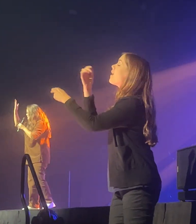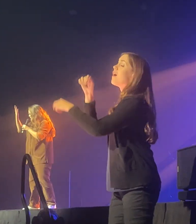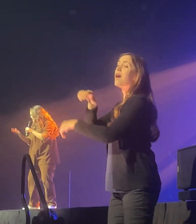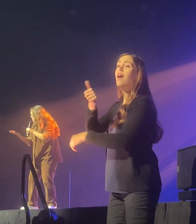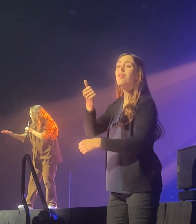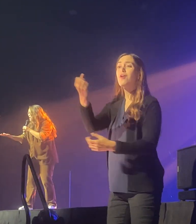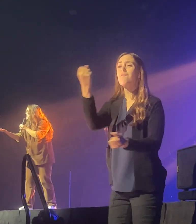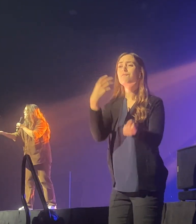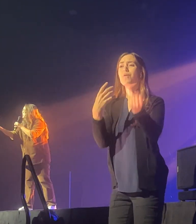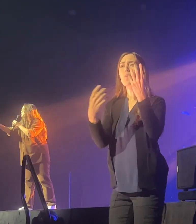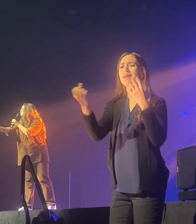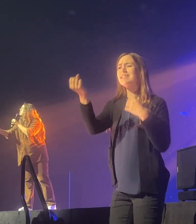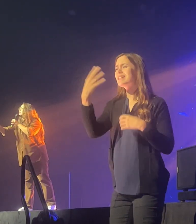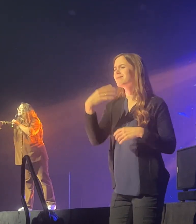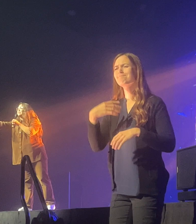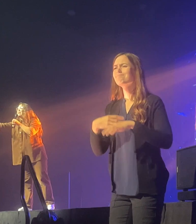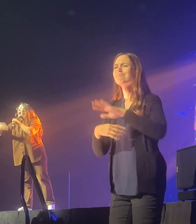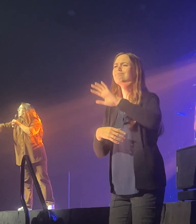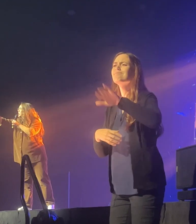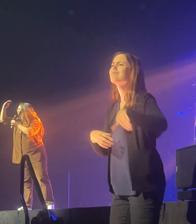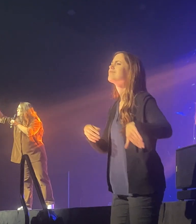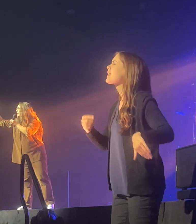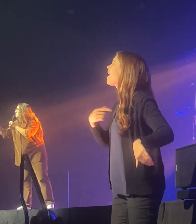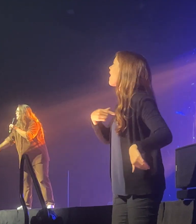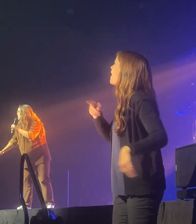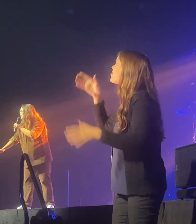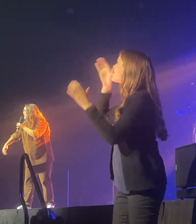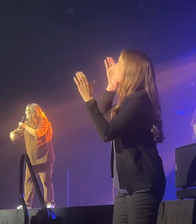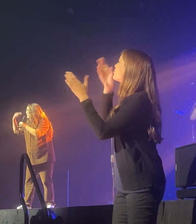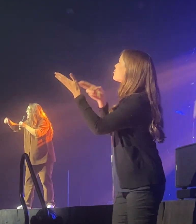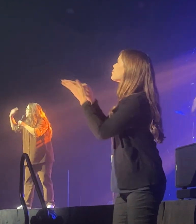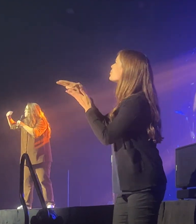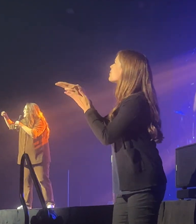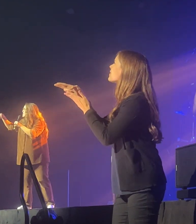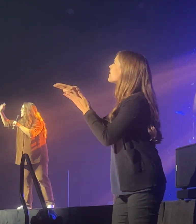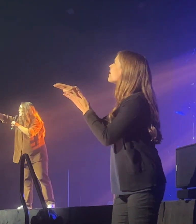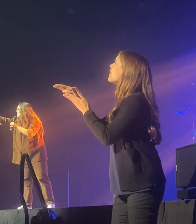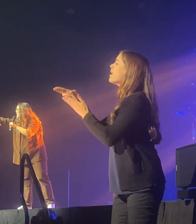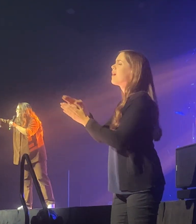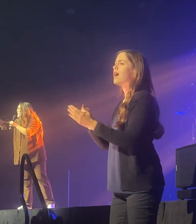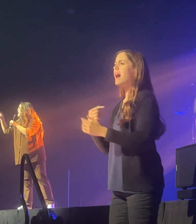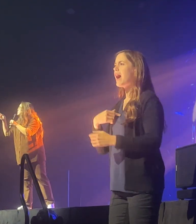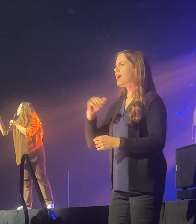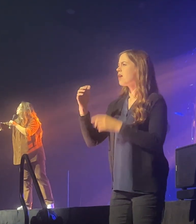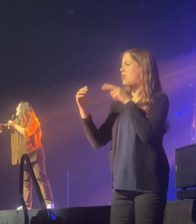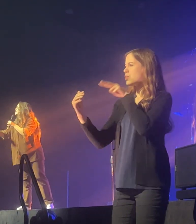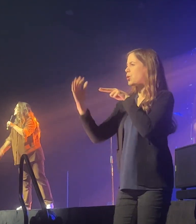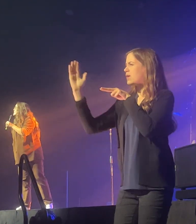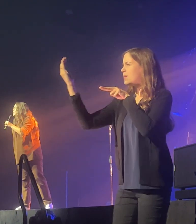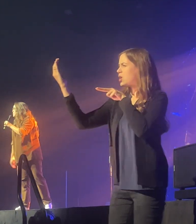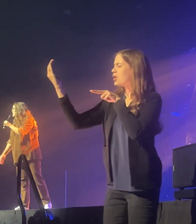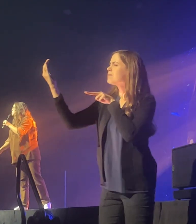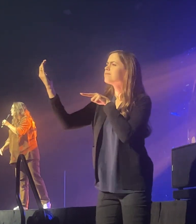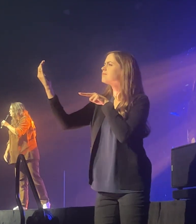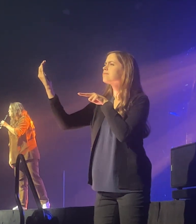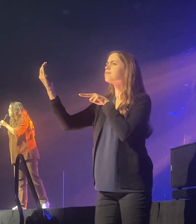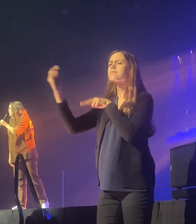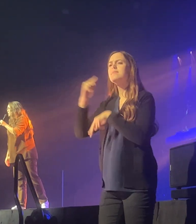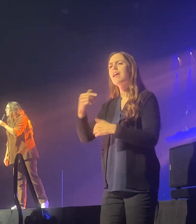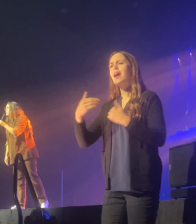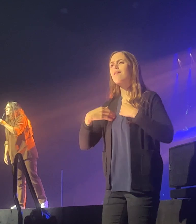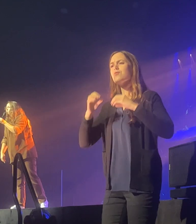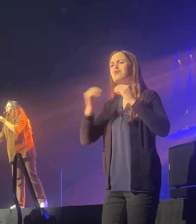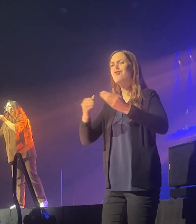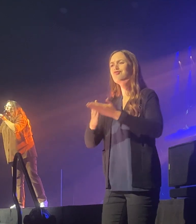the same thing that the truth is. I look in my mirror, and I repeat this. They have no right to be speaking